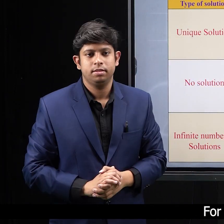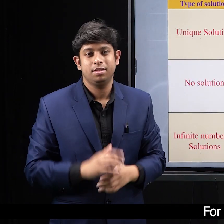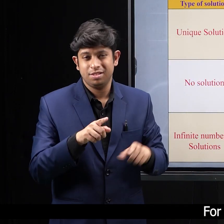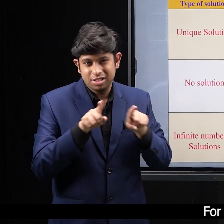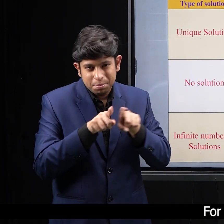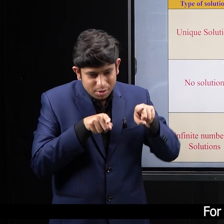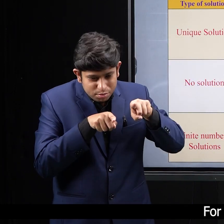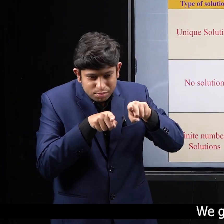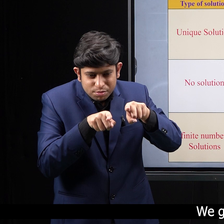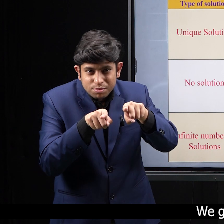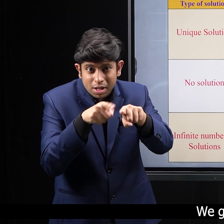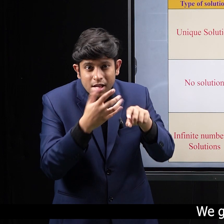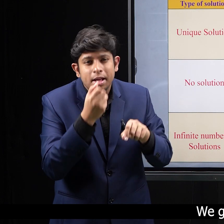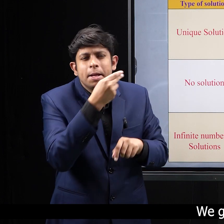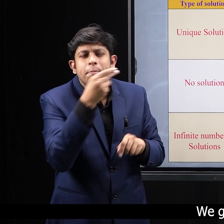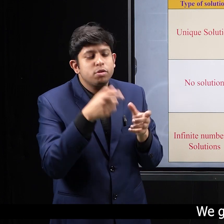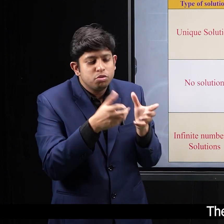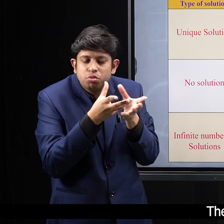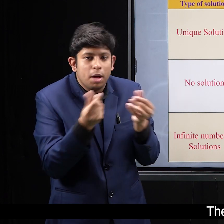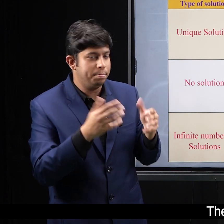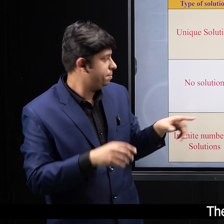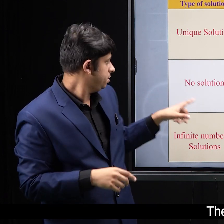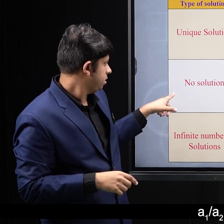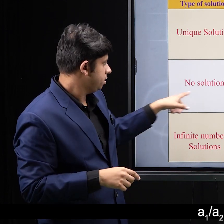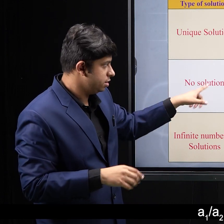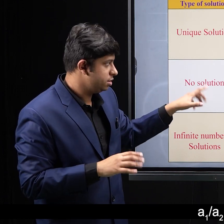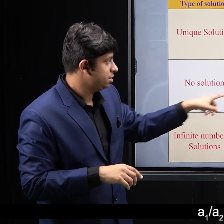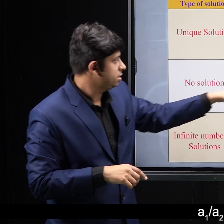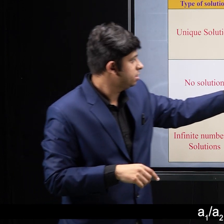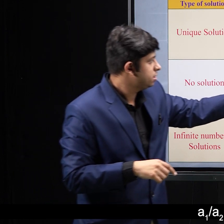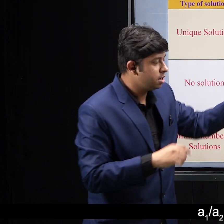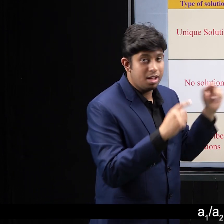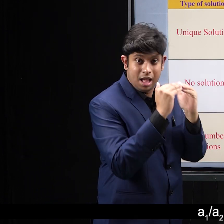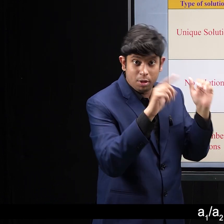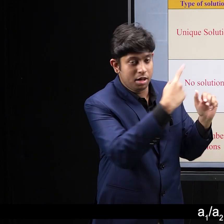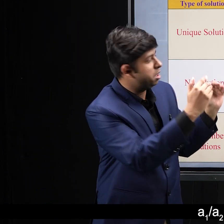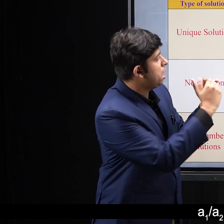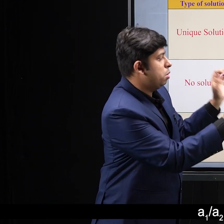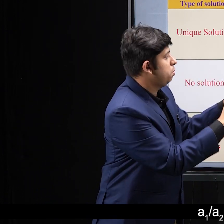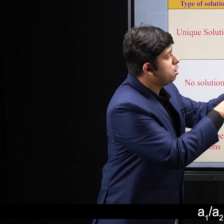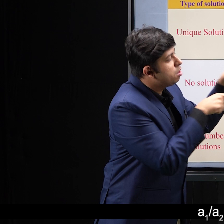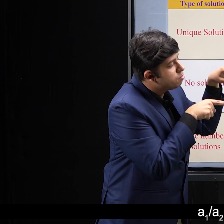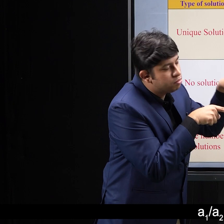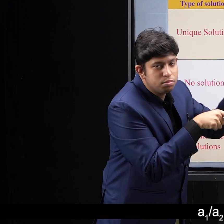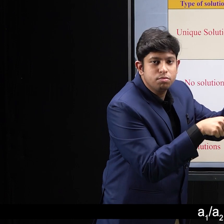For parallel lines, we get no solution. The condition is a1 by a2 is equal to b1 by b2 is not equal to c1 by c2.